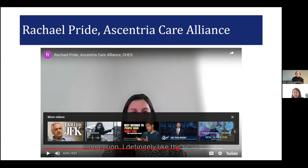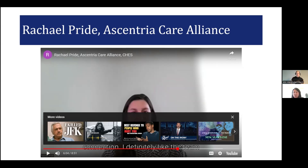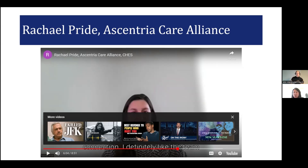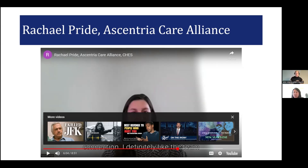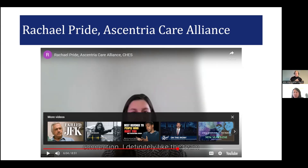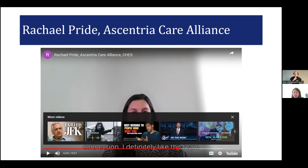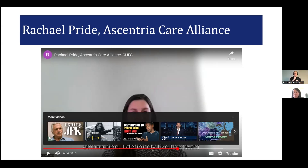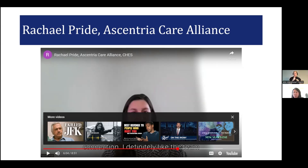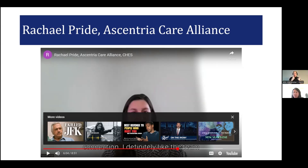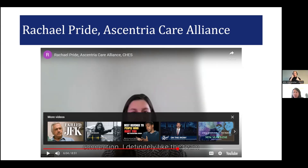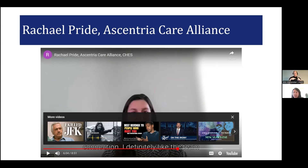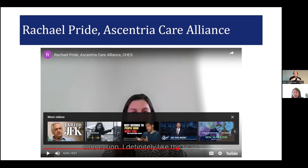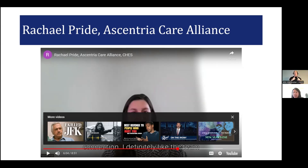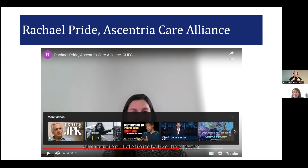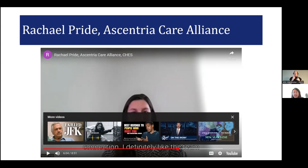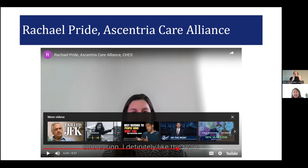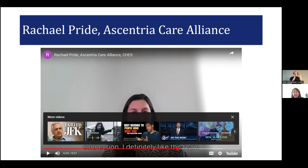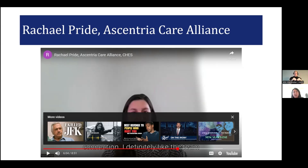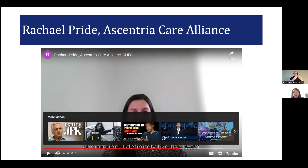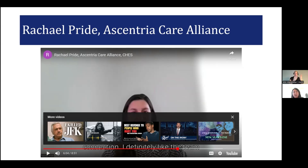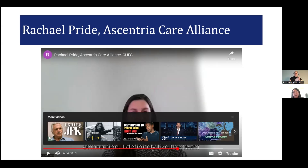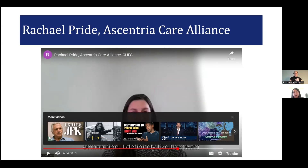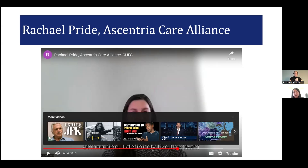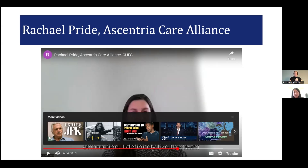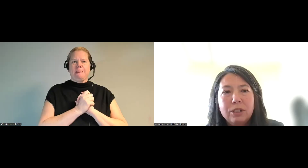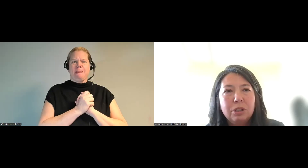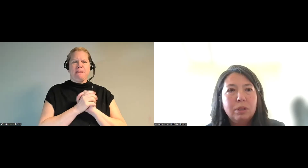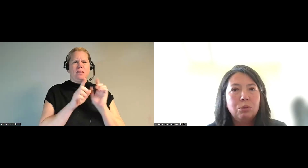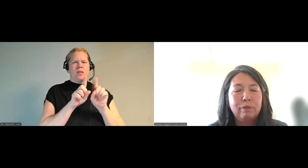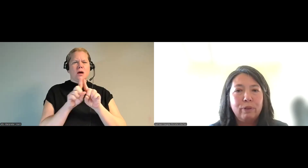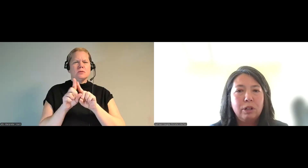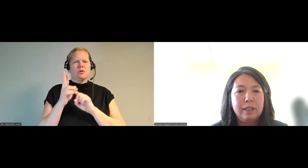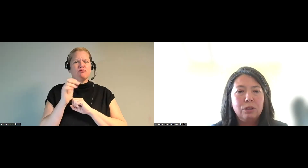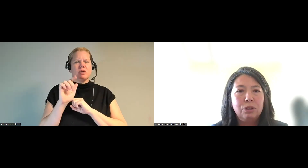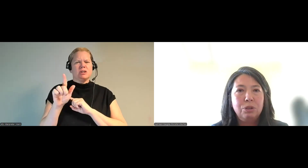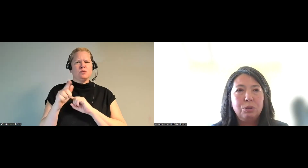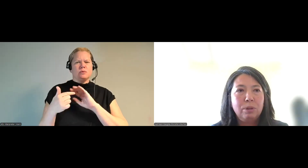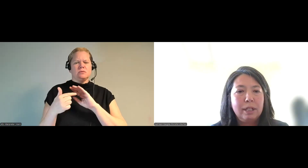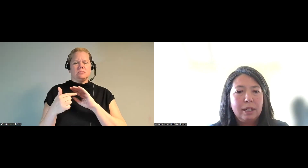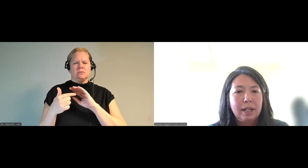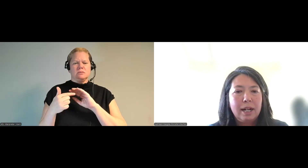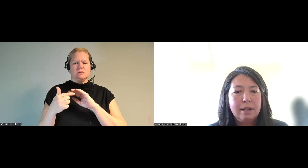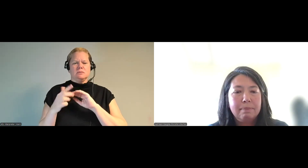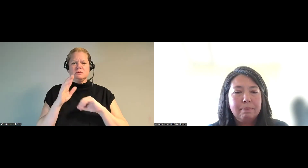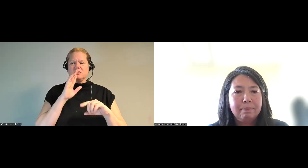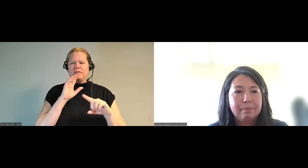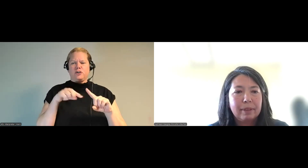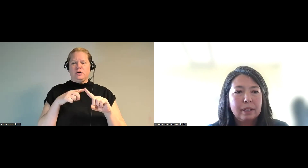thought about the services they're providing. And then also Rachel was referring to